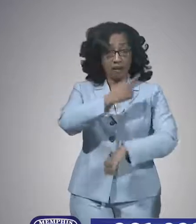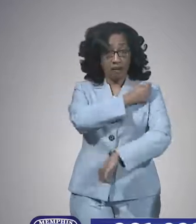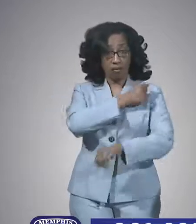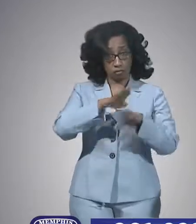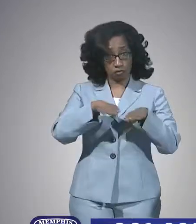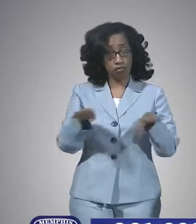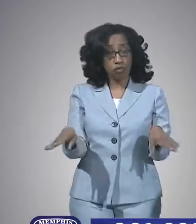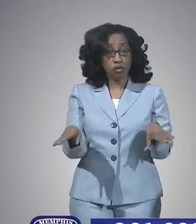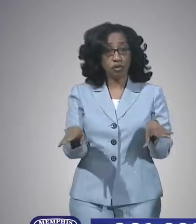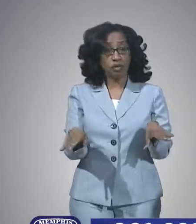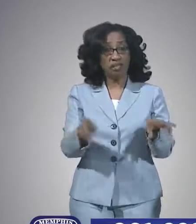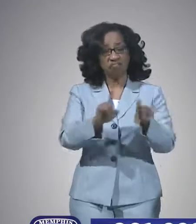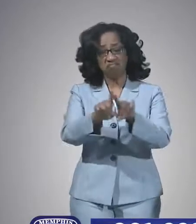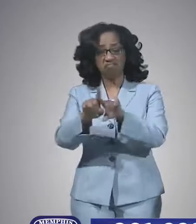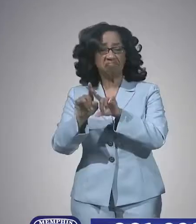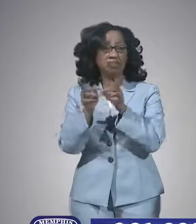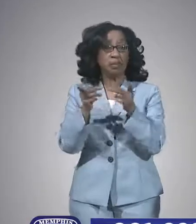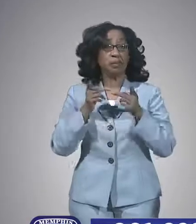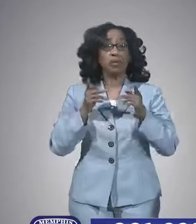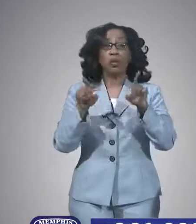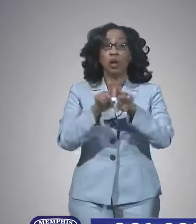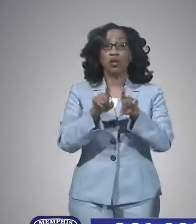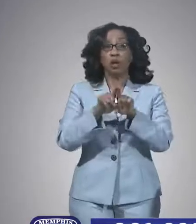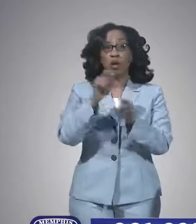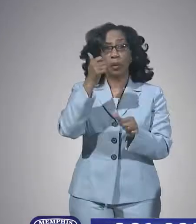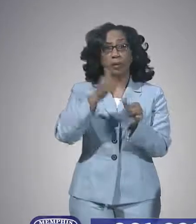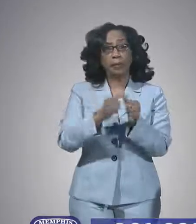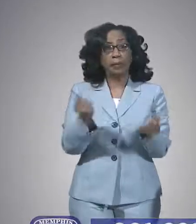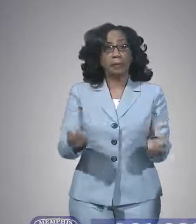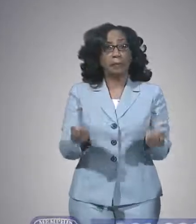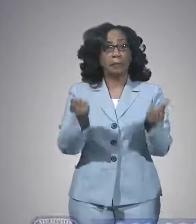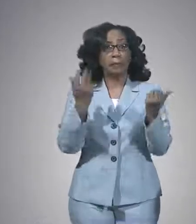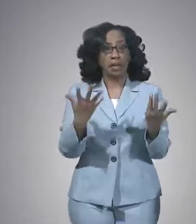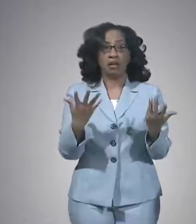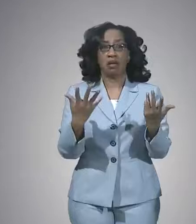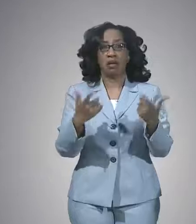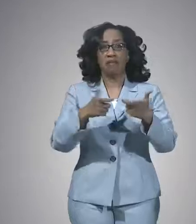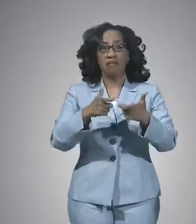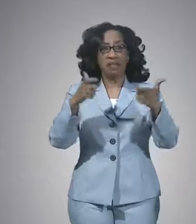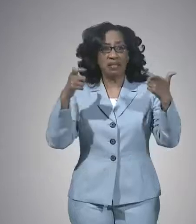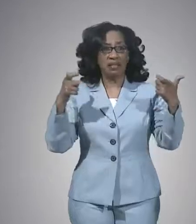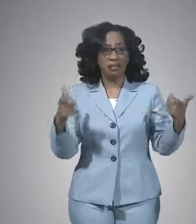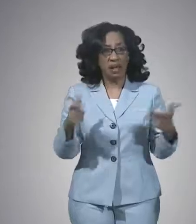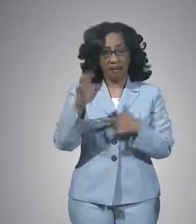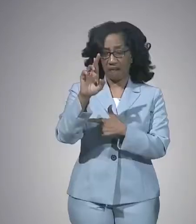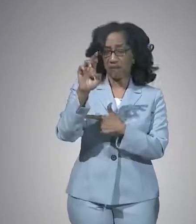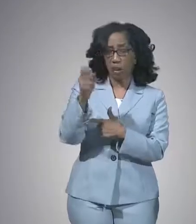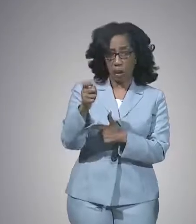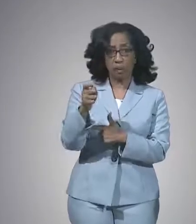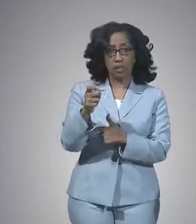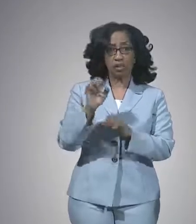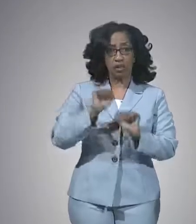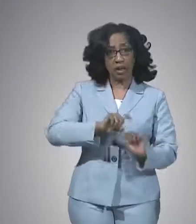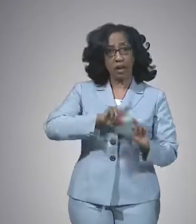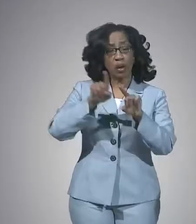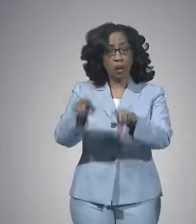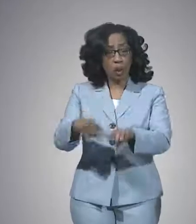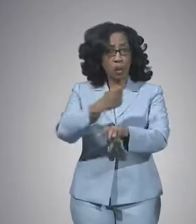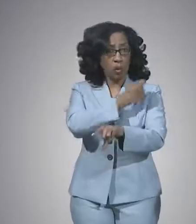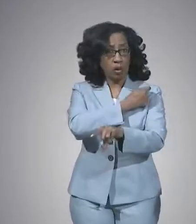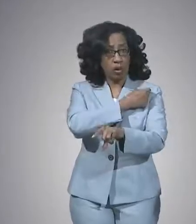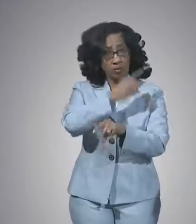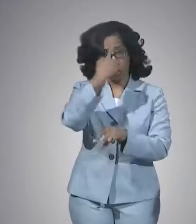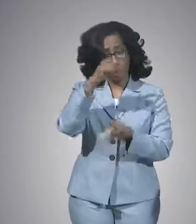but also remember that all of the big box retail pharmacies have vaccinations for 5 to 11-year-olds.